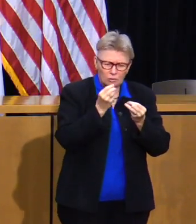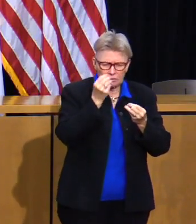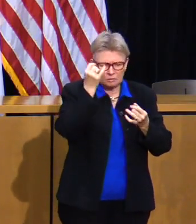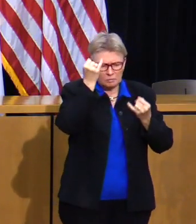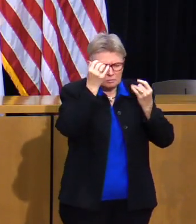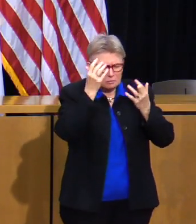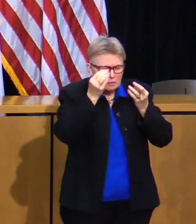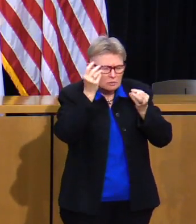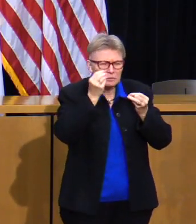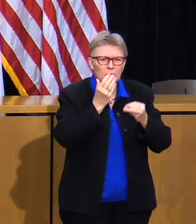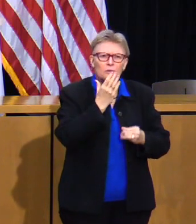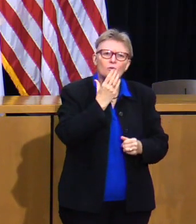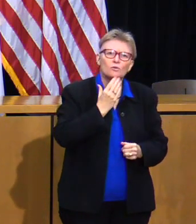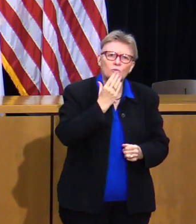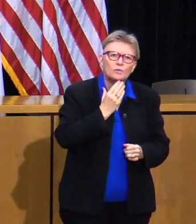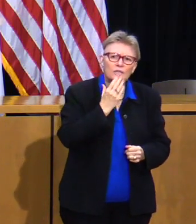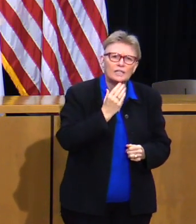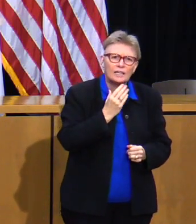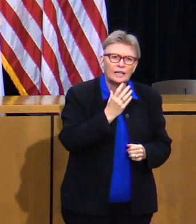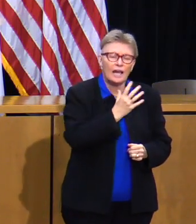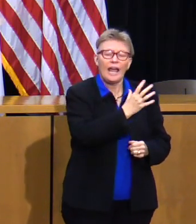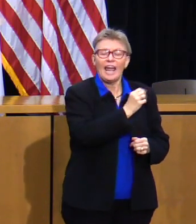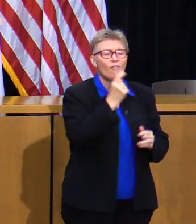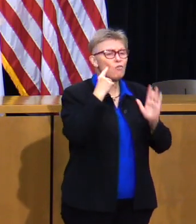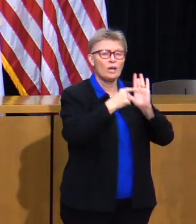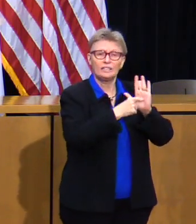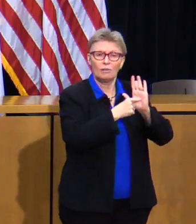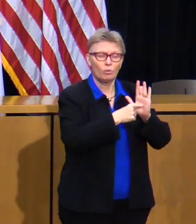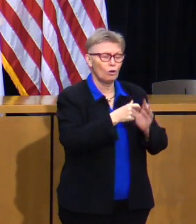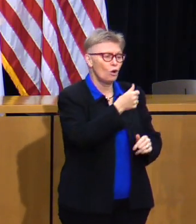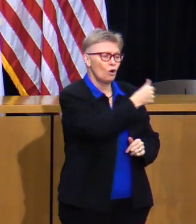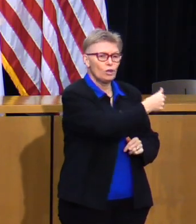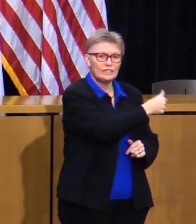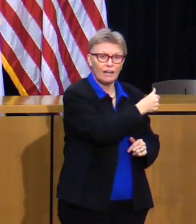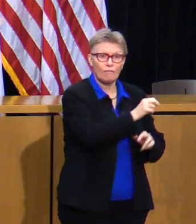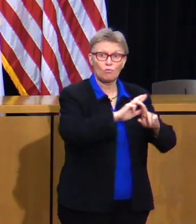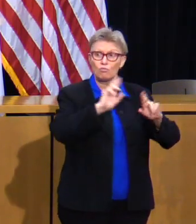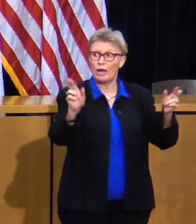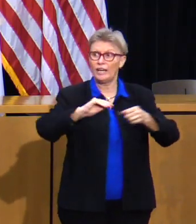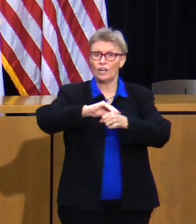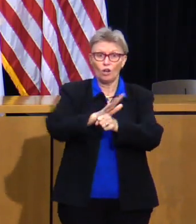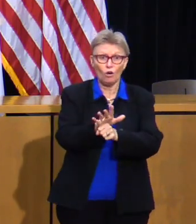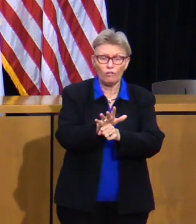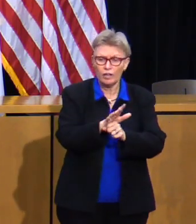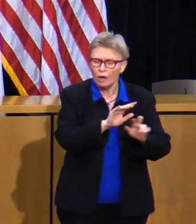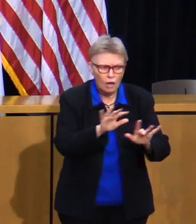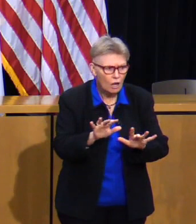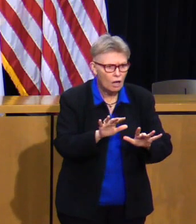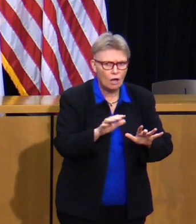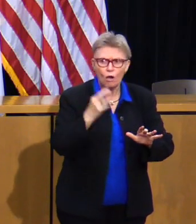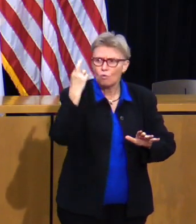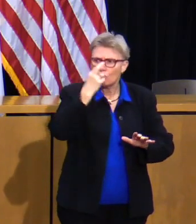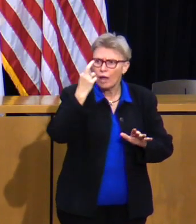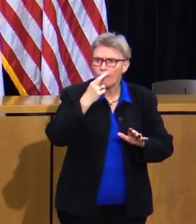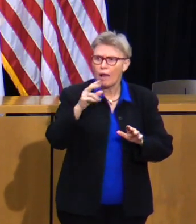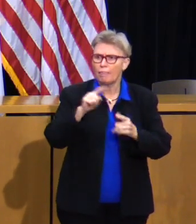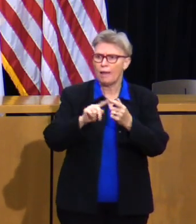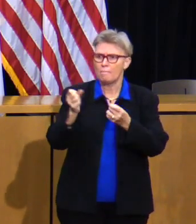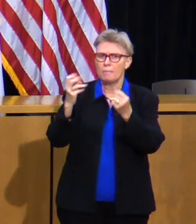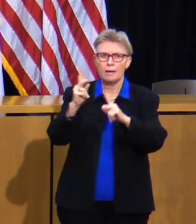trouble, and she bought a sewing machine to teach herself how to sew masks for healthcare workers when the pandemic